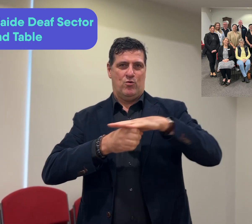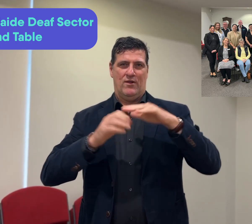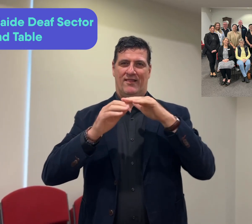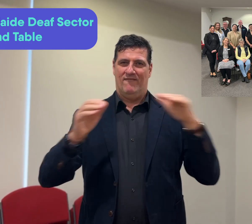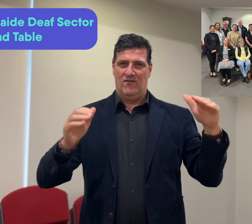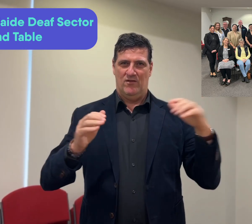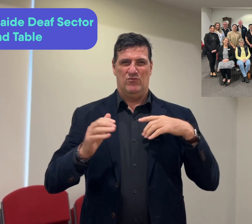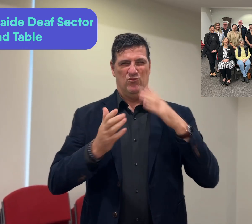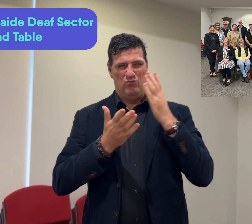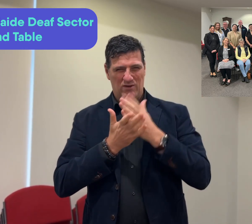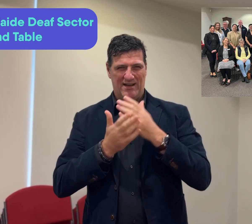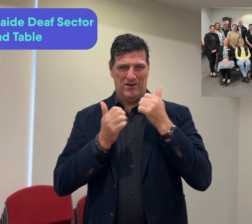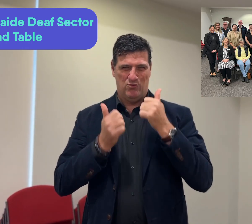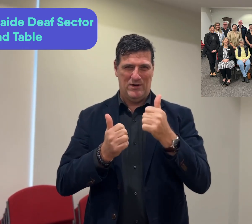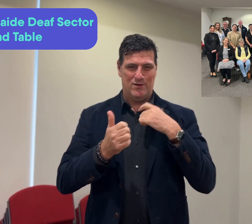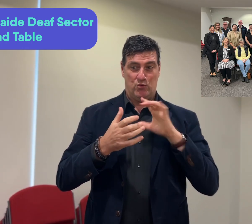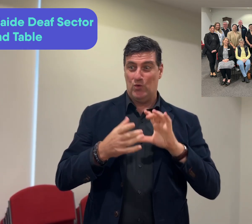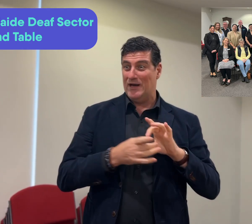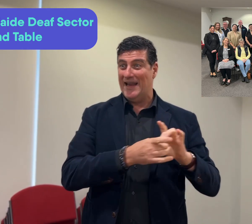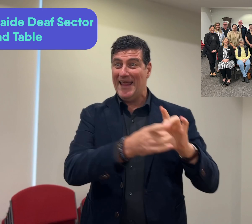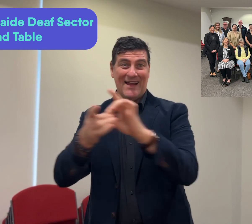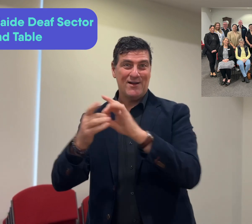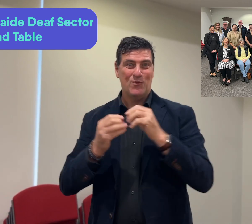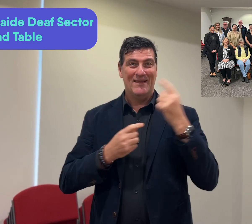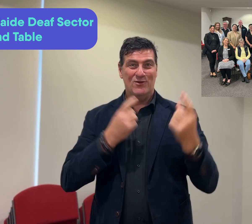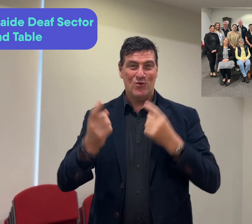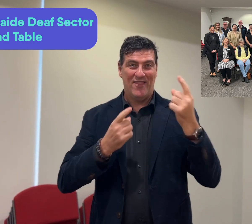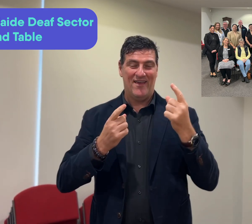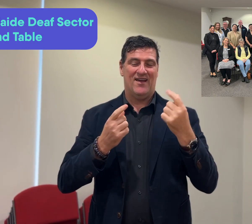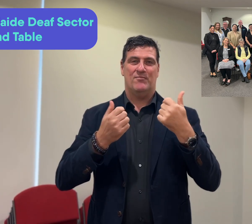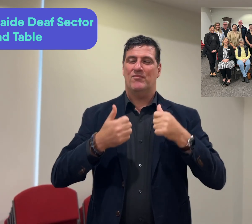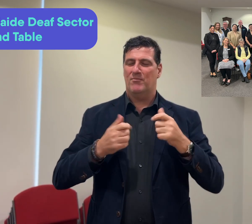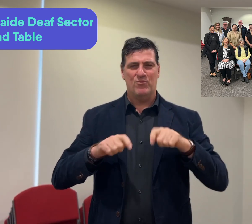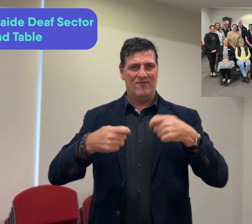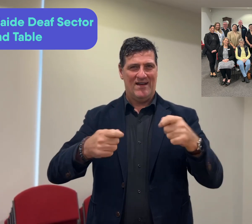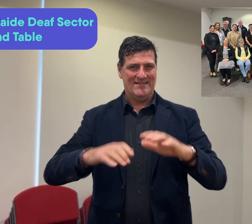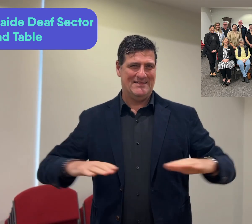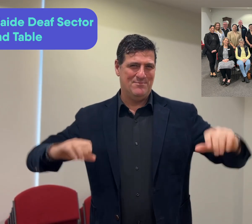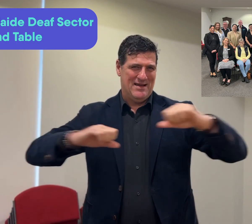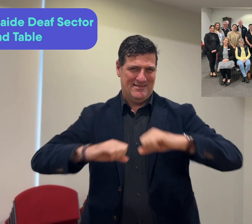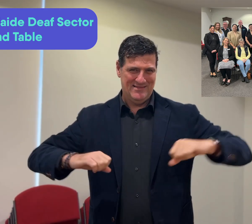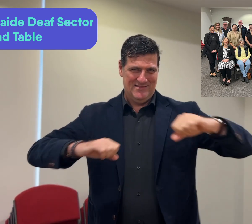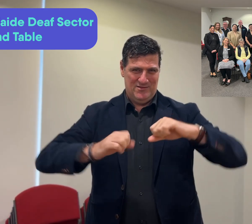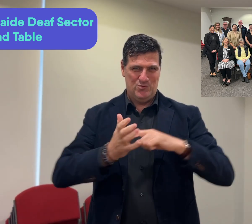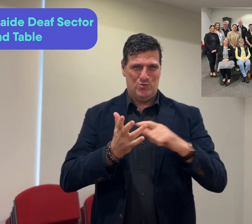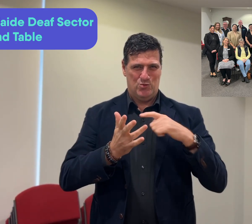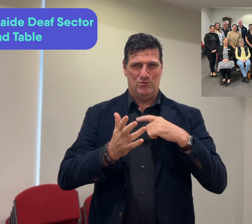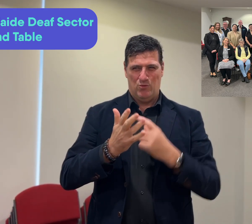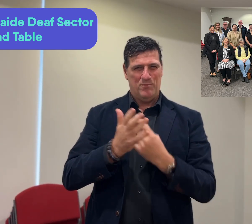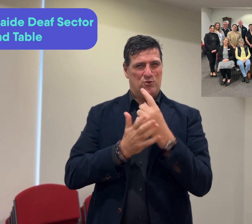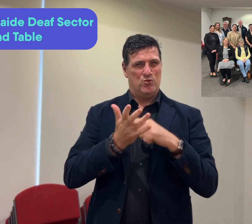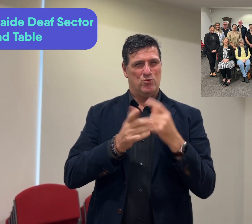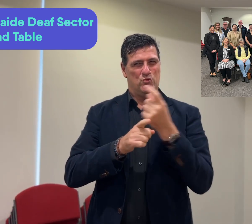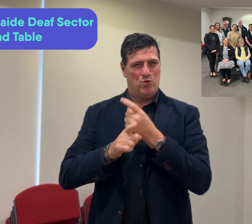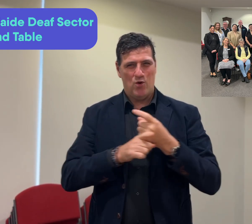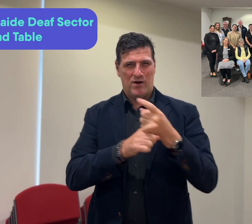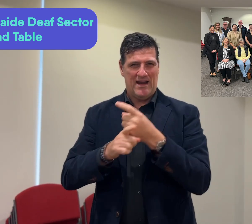various issues at that local level, which was great to connect with each other and provide a space